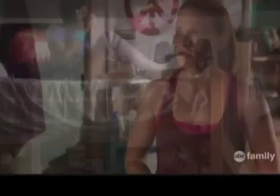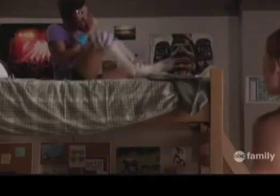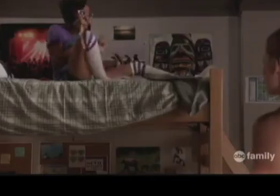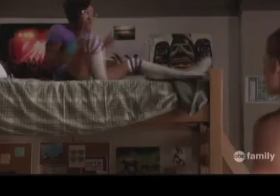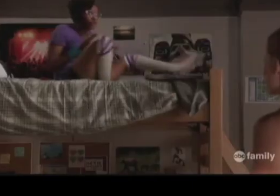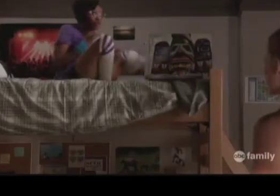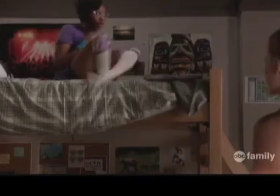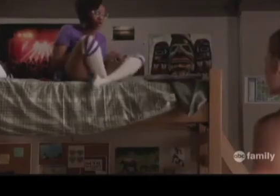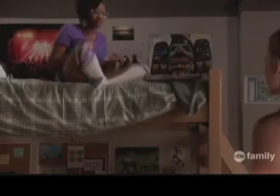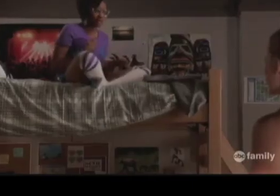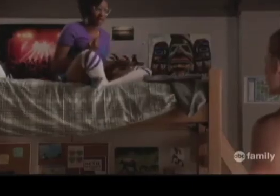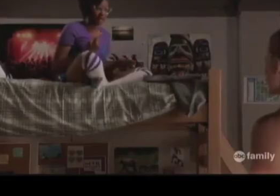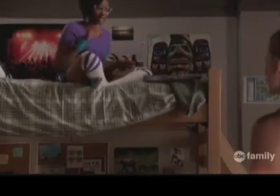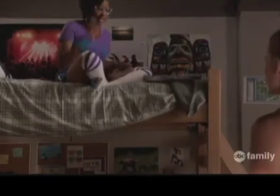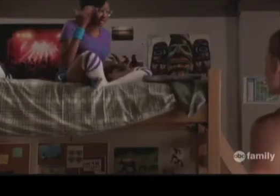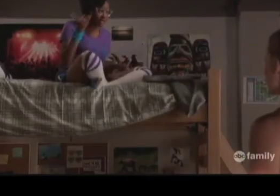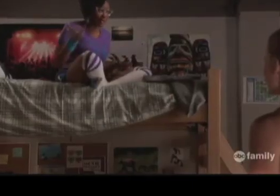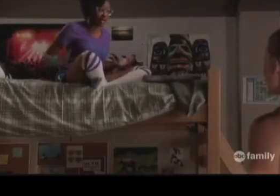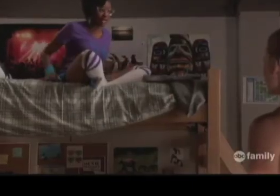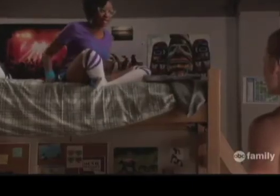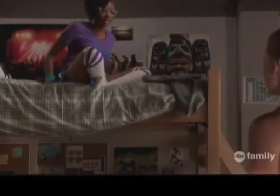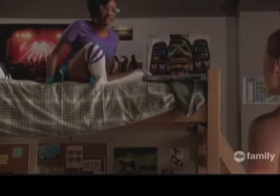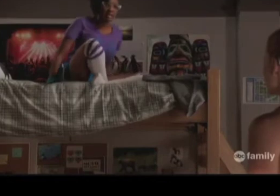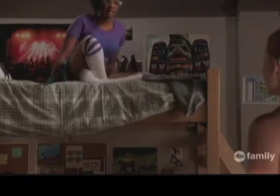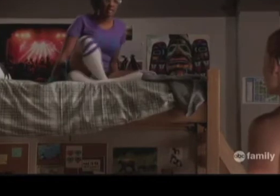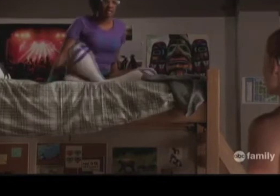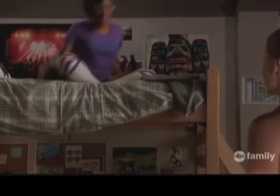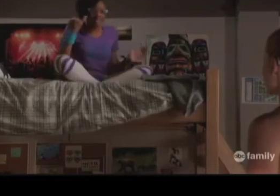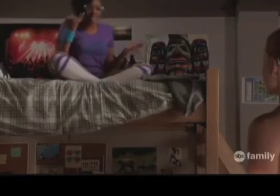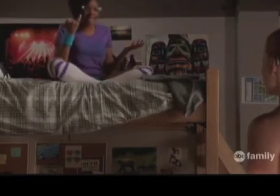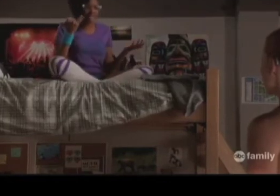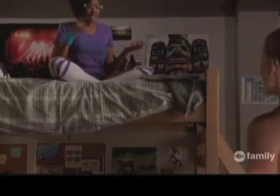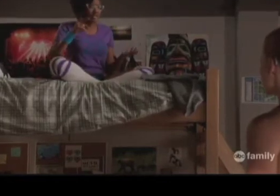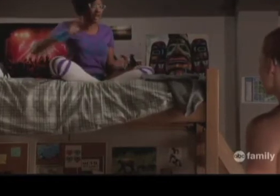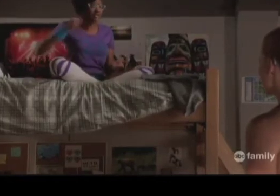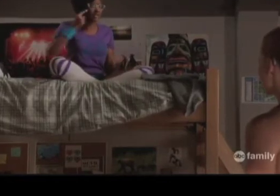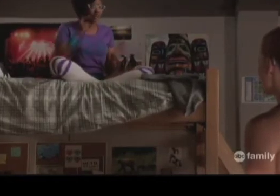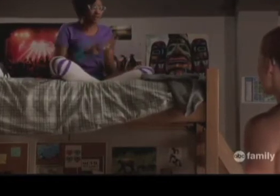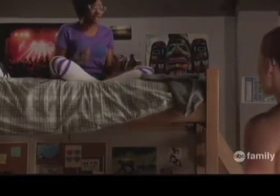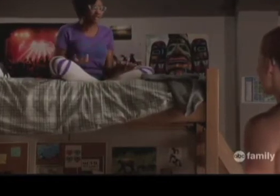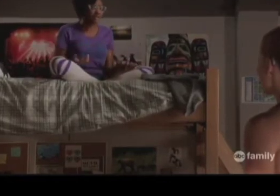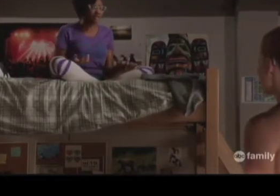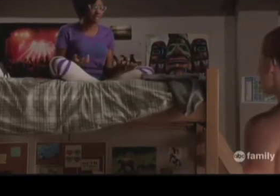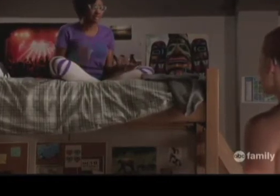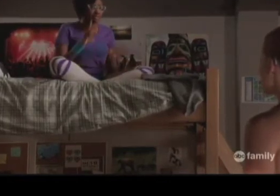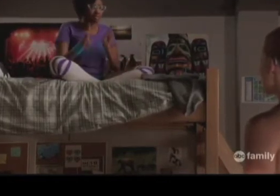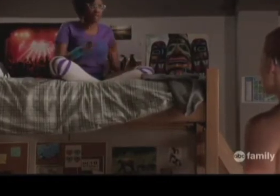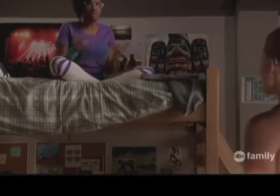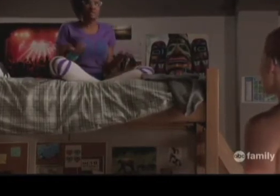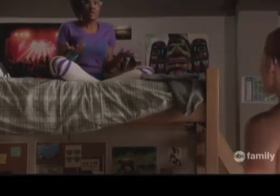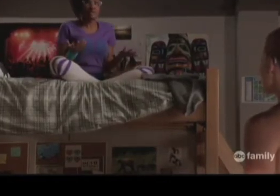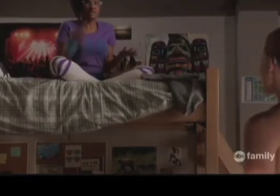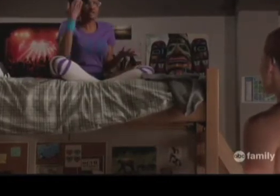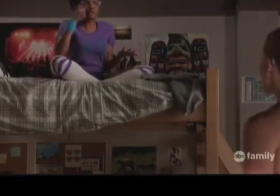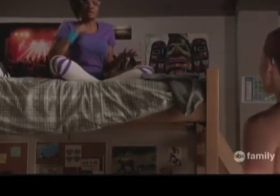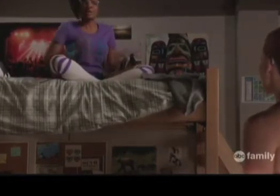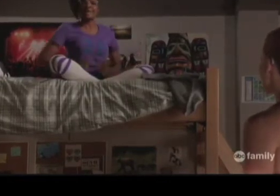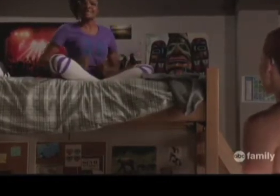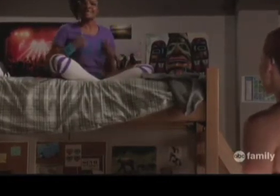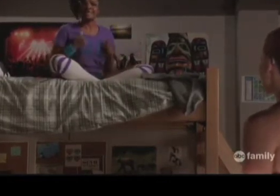Because no one told me about it, that's why. In case you haven't noticed, people around here don't know I